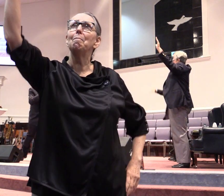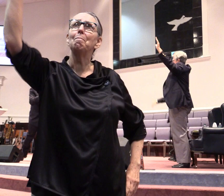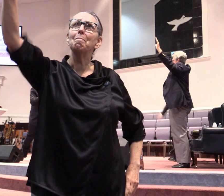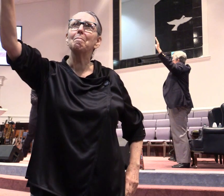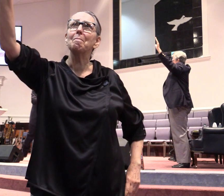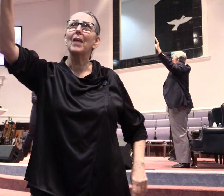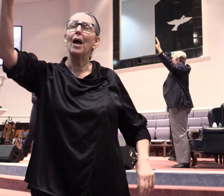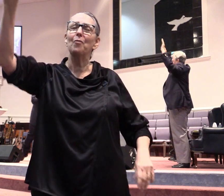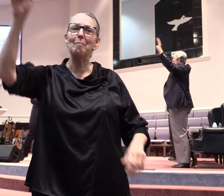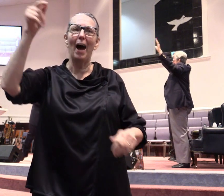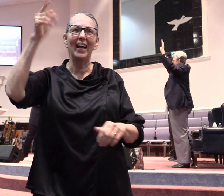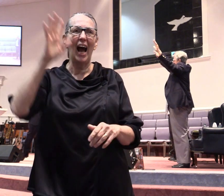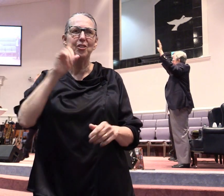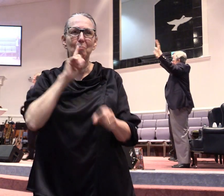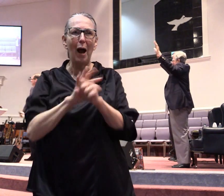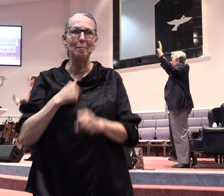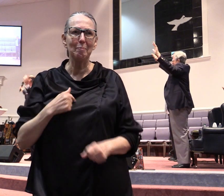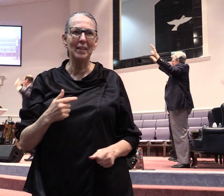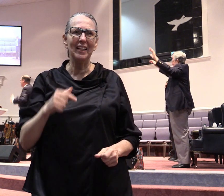it remind you.